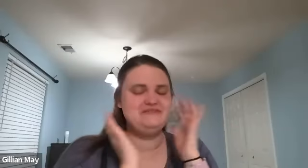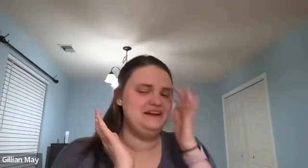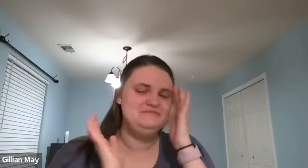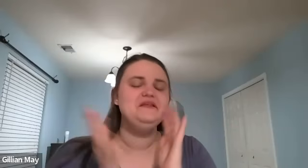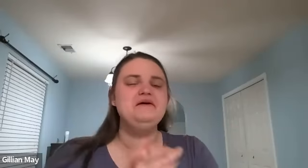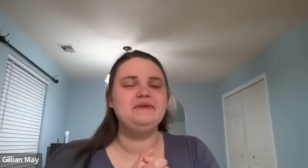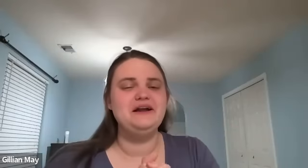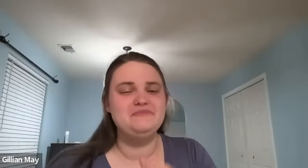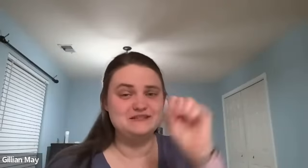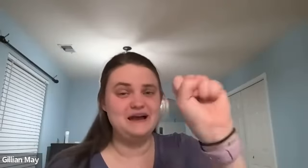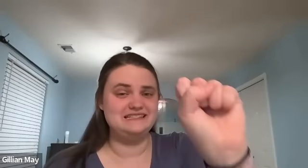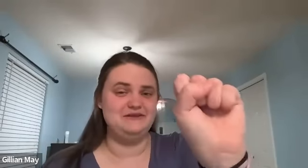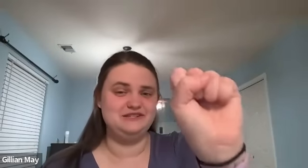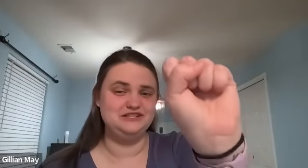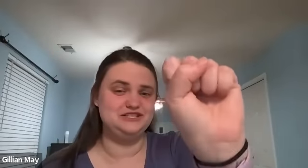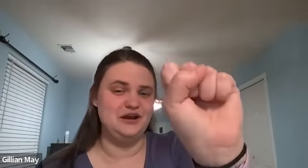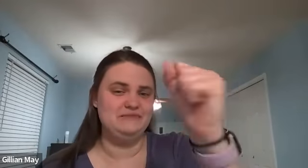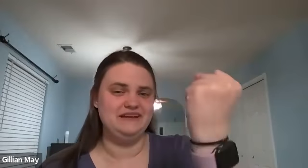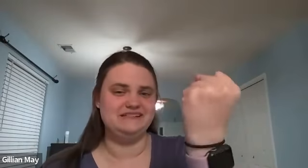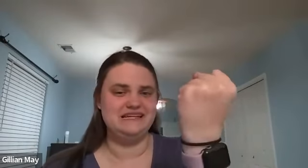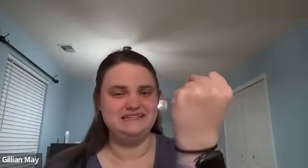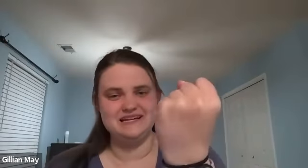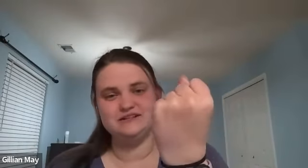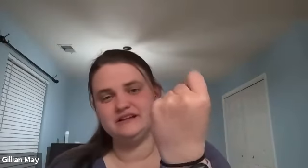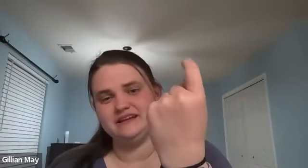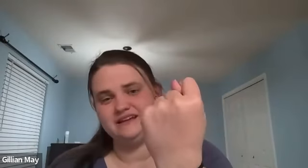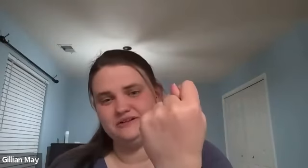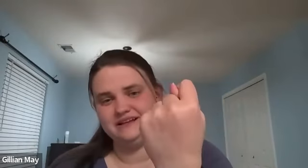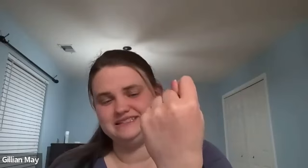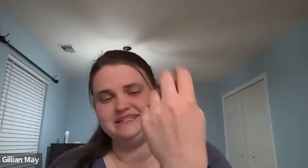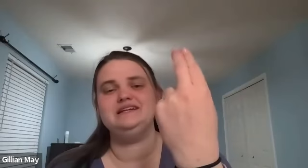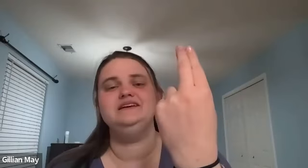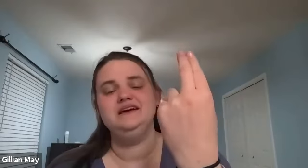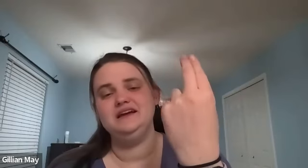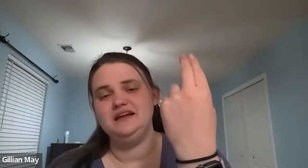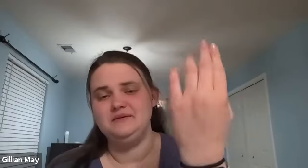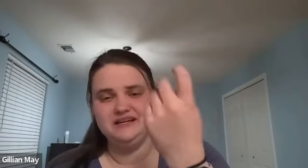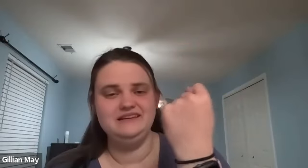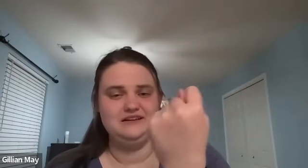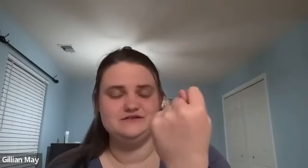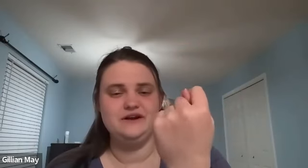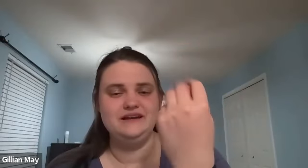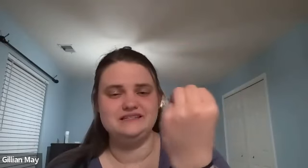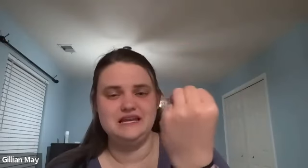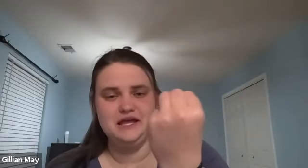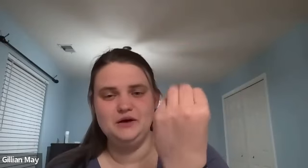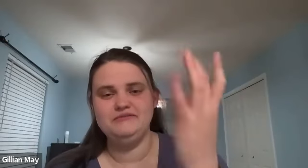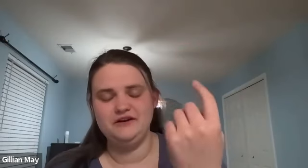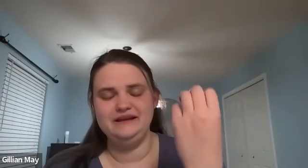already. But that's why I said I was gonna show it, because it does look like, it can look like a T. I mean, it's very easy. An M, very